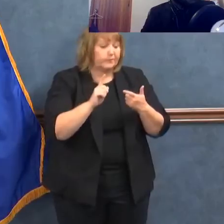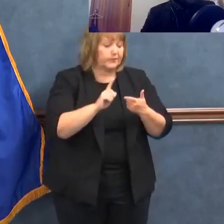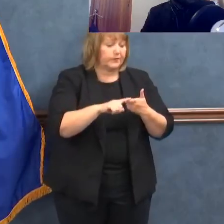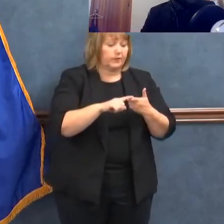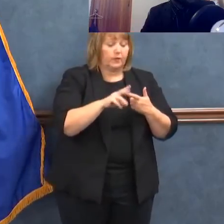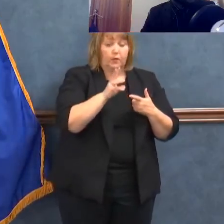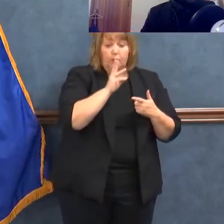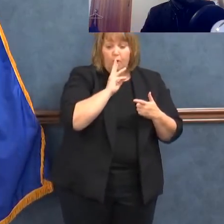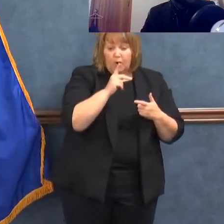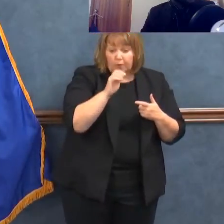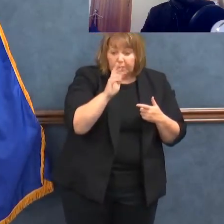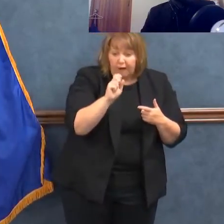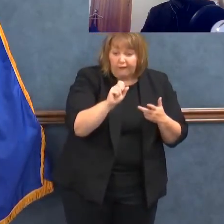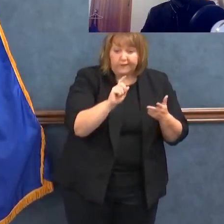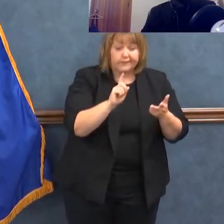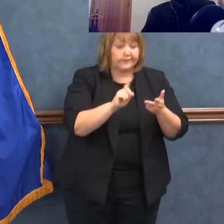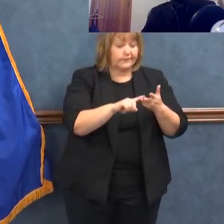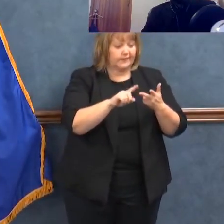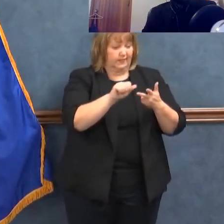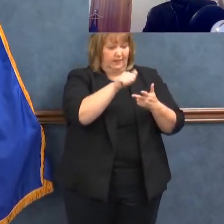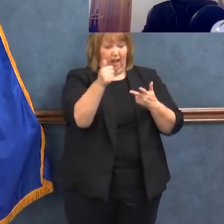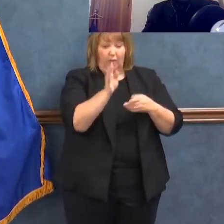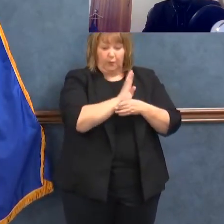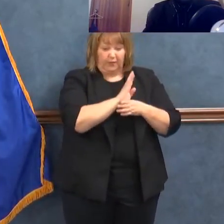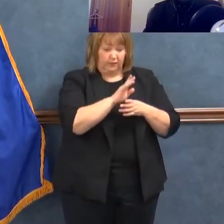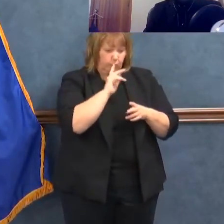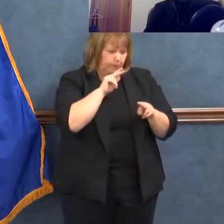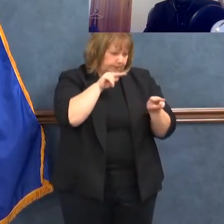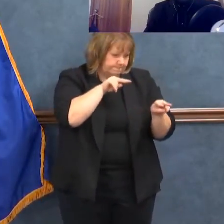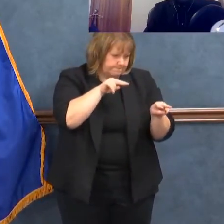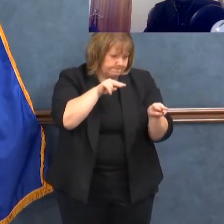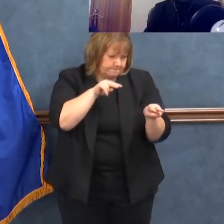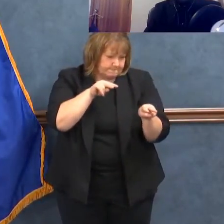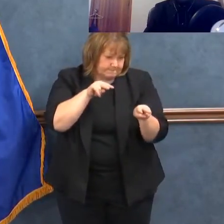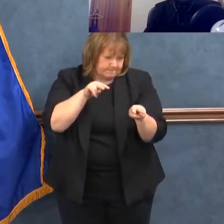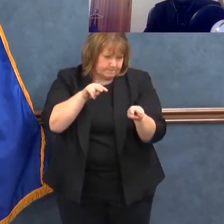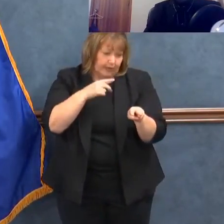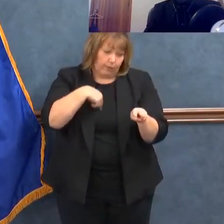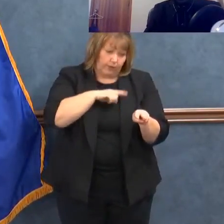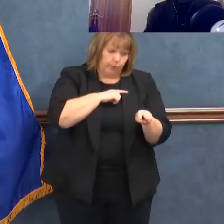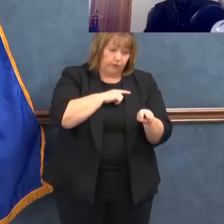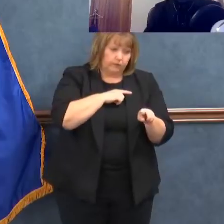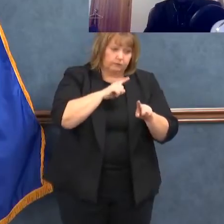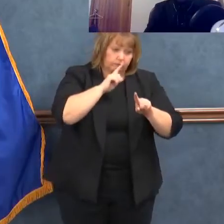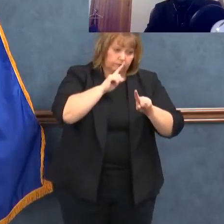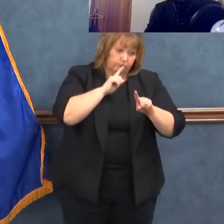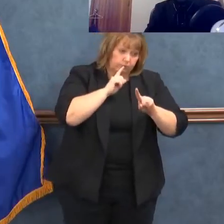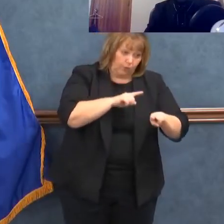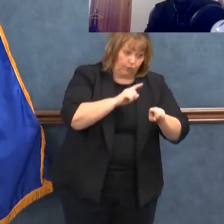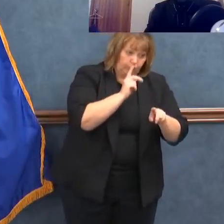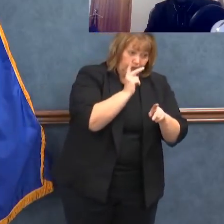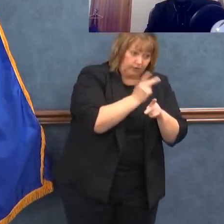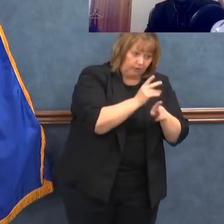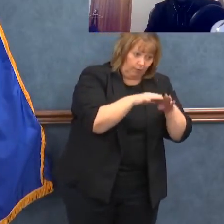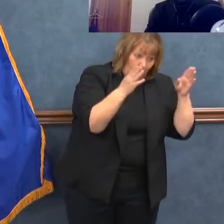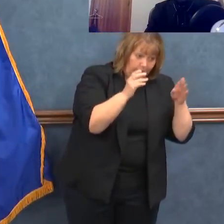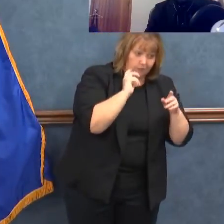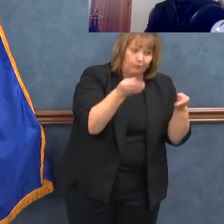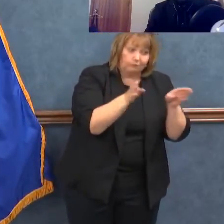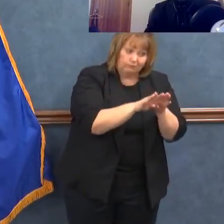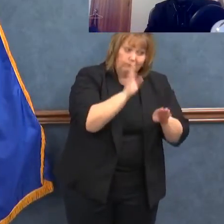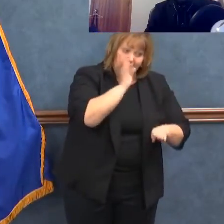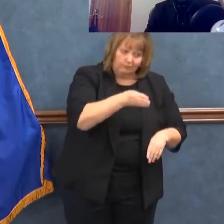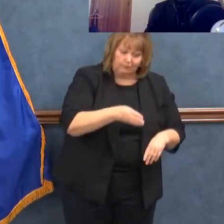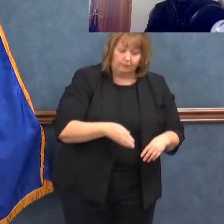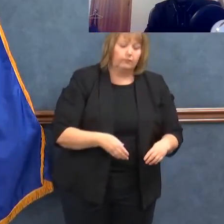will be closely scrutinized and treated accordingly. I'm proud of the work OSHA has done to enforce existing